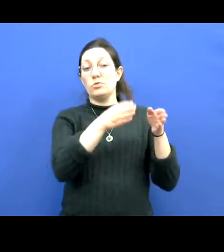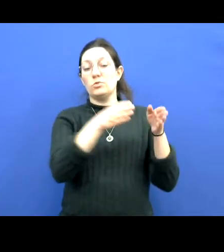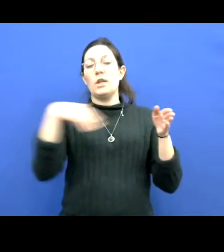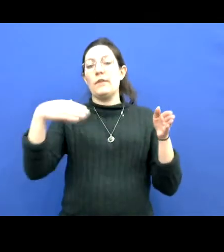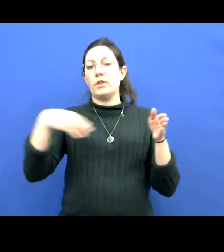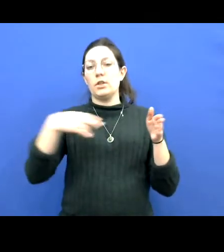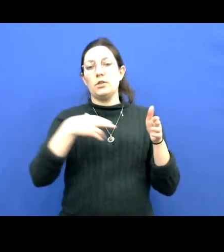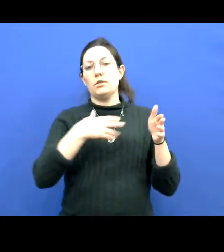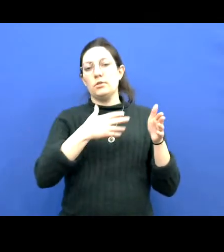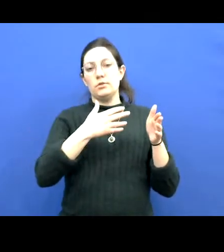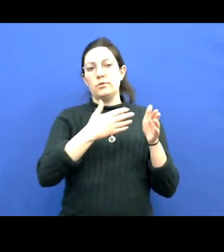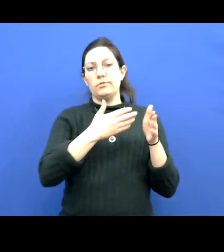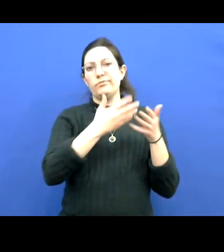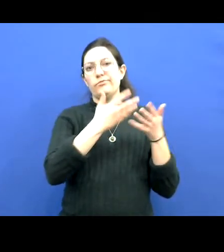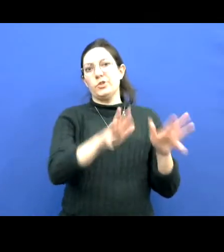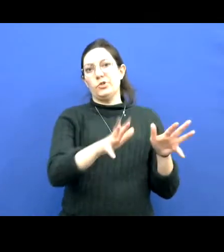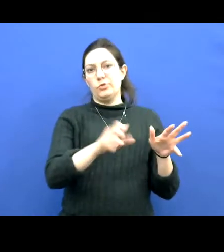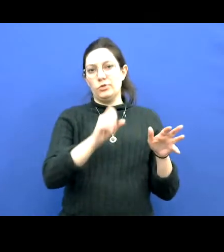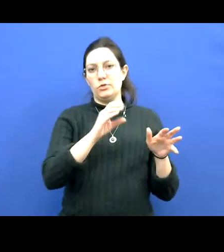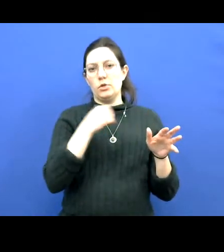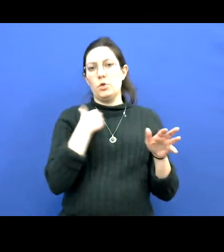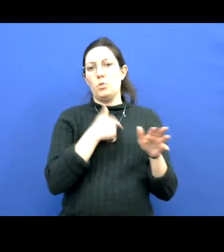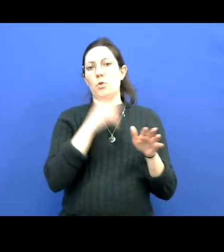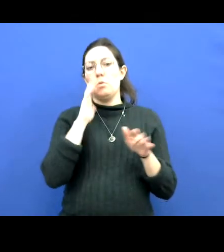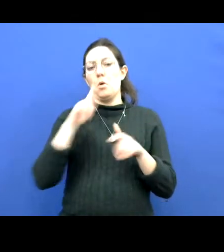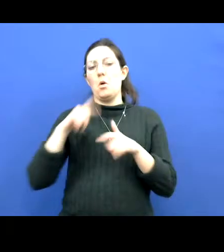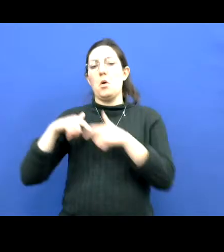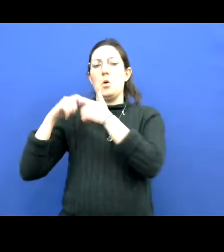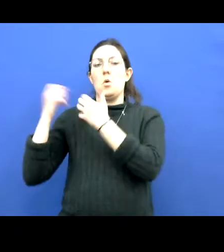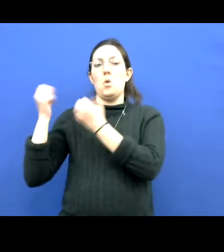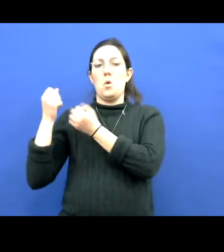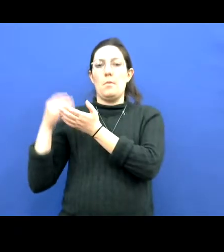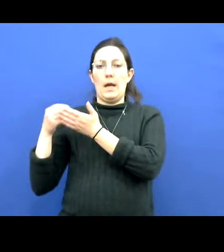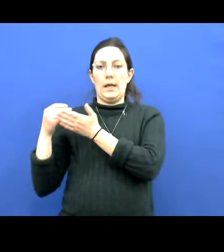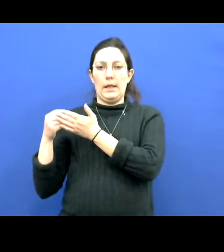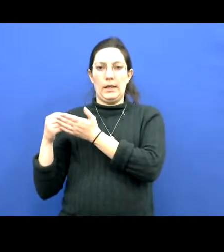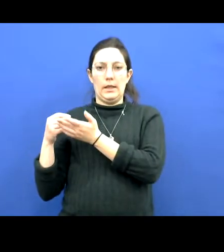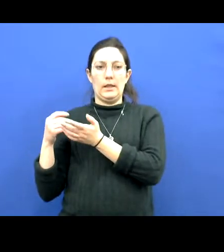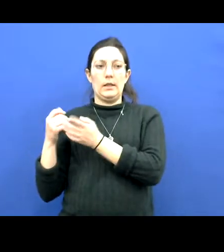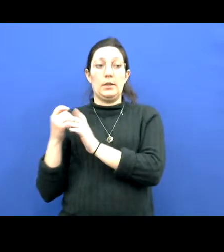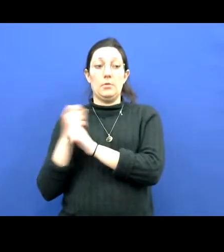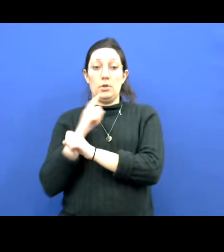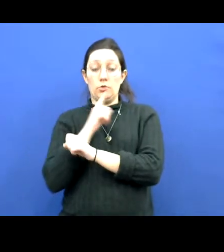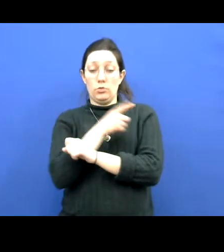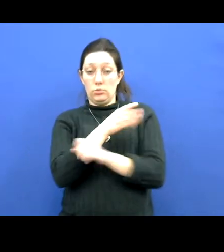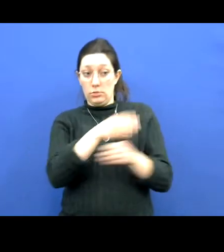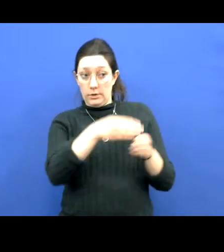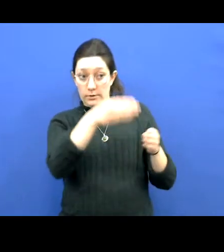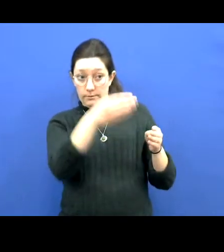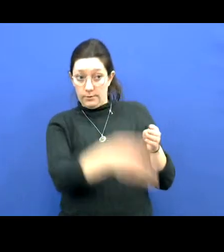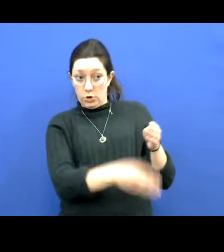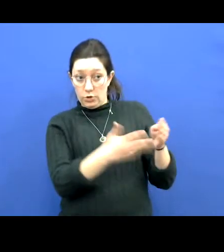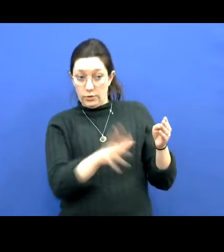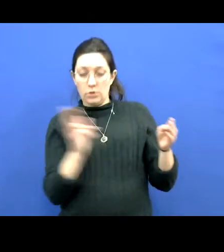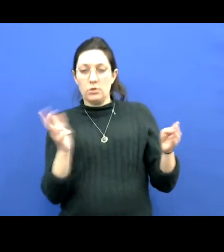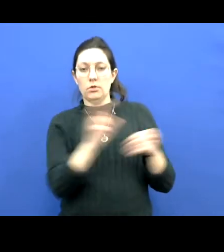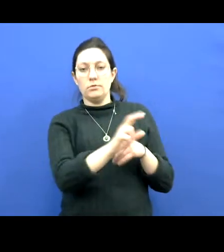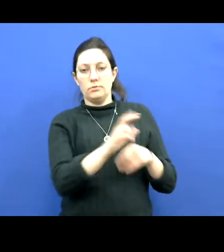deficient dedication. And in that case, we're going to hold money to make sure that the road gets finished.